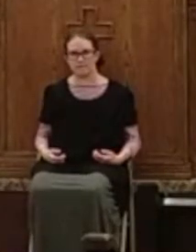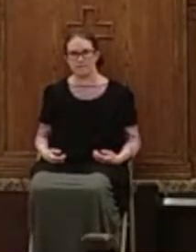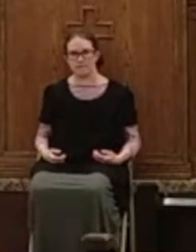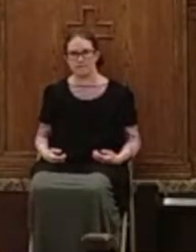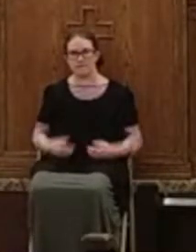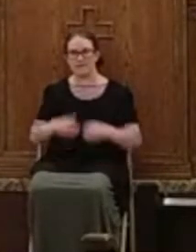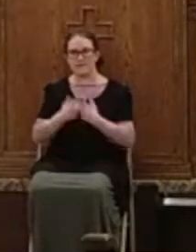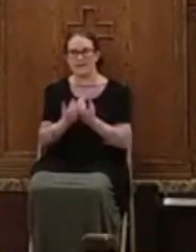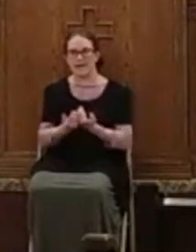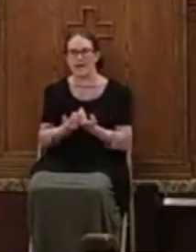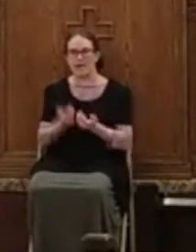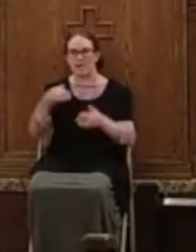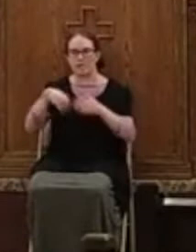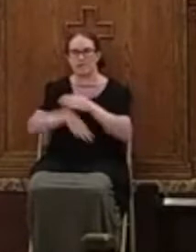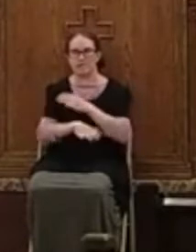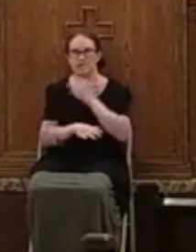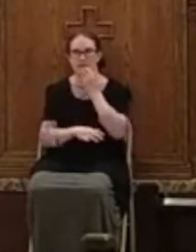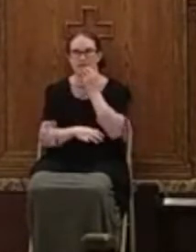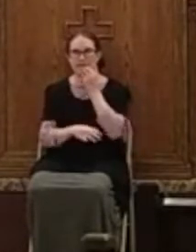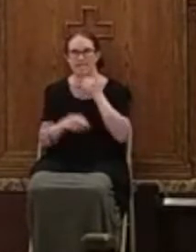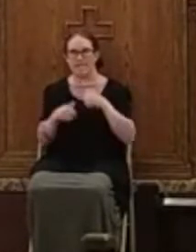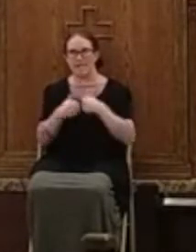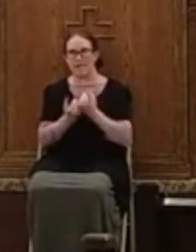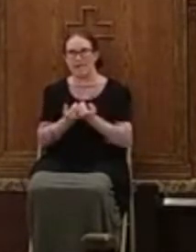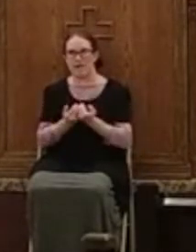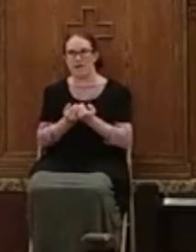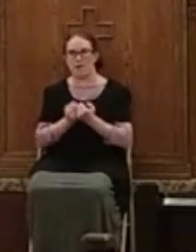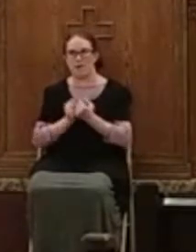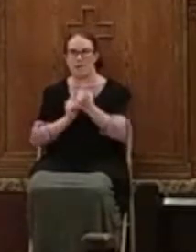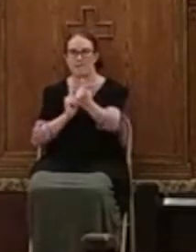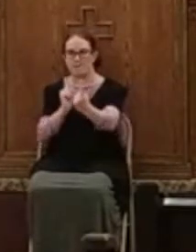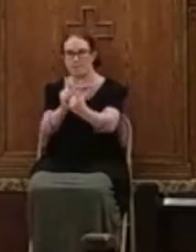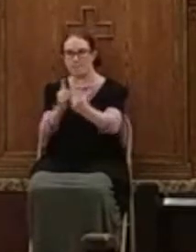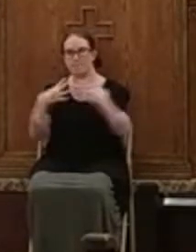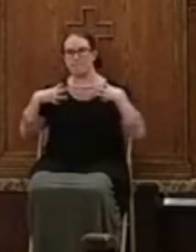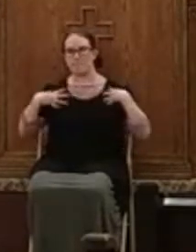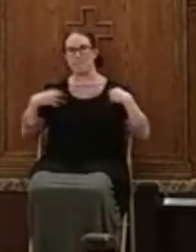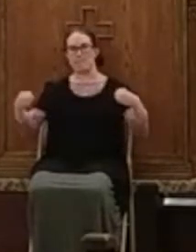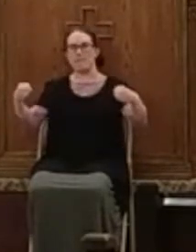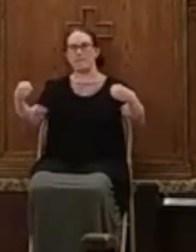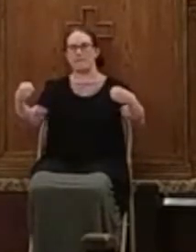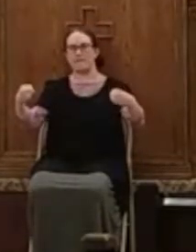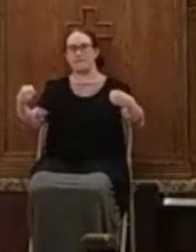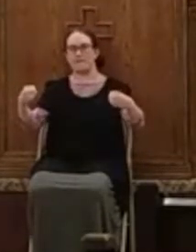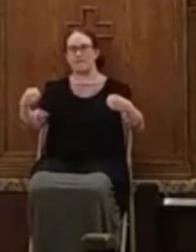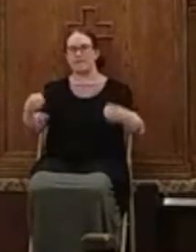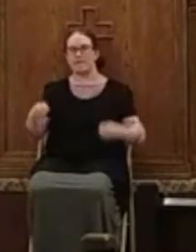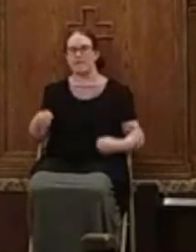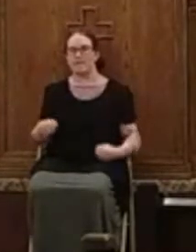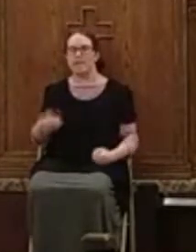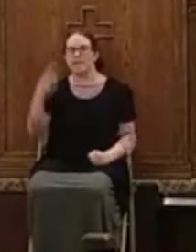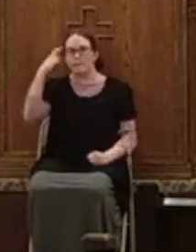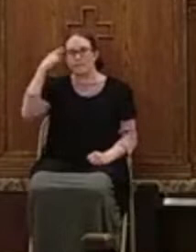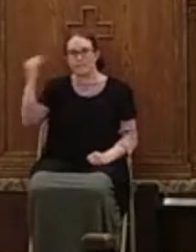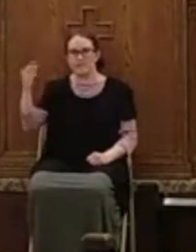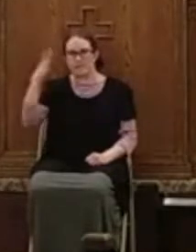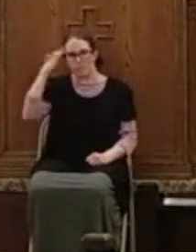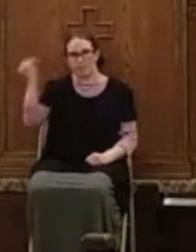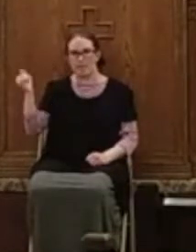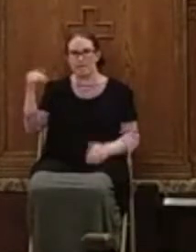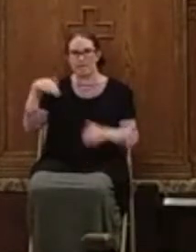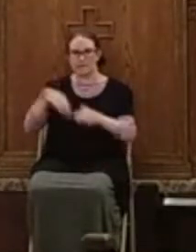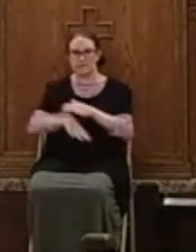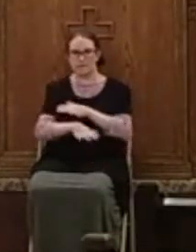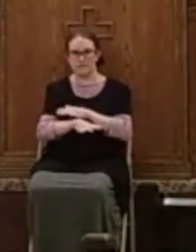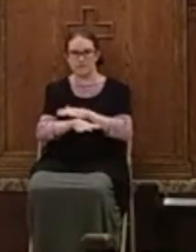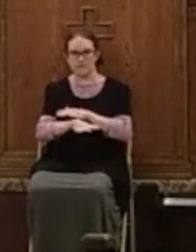That's how we get to Him. That's how we can approach Him with boldness. Amen. That's the reason why we can enter